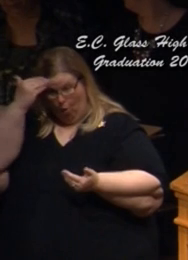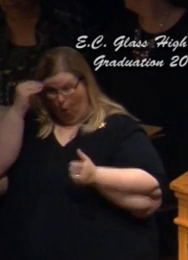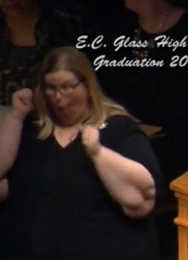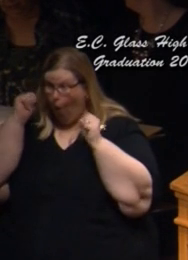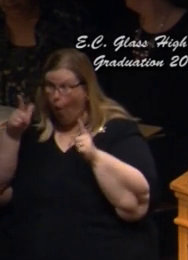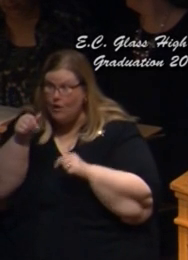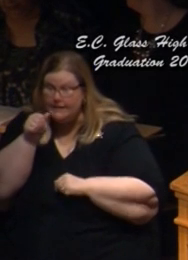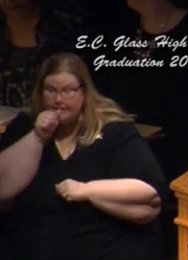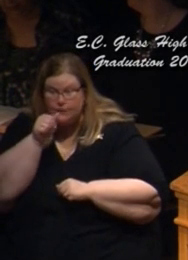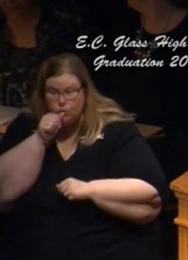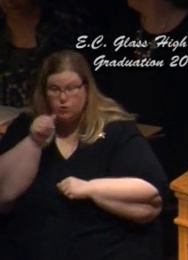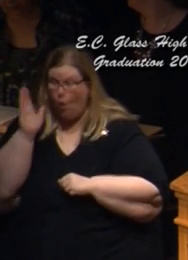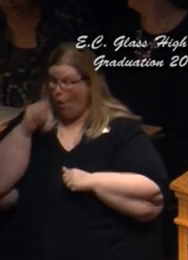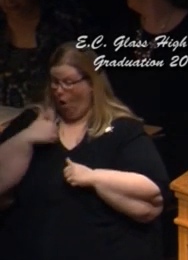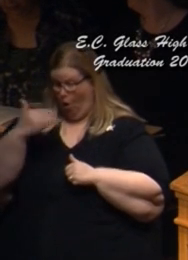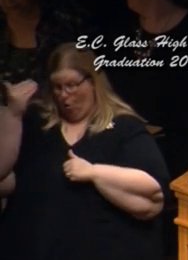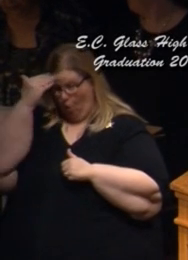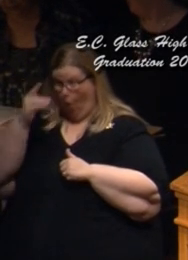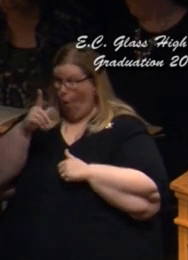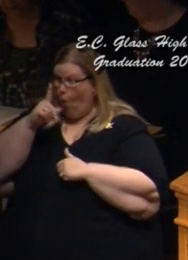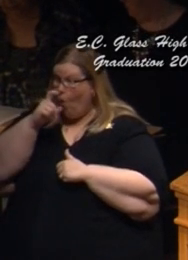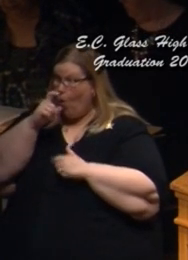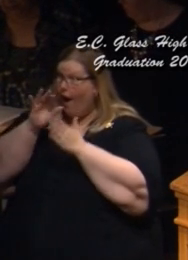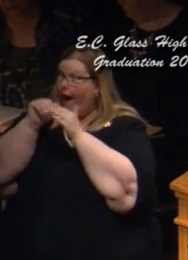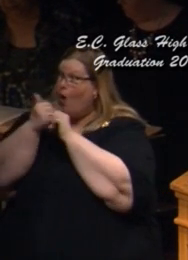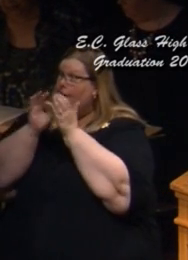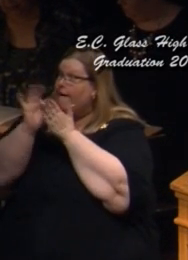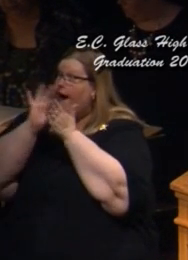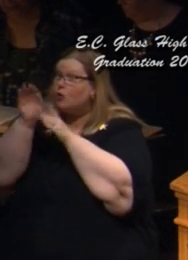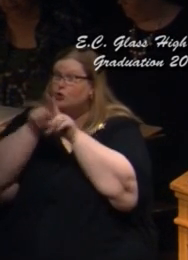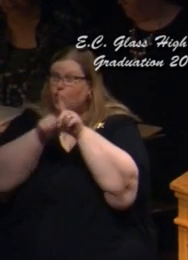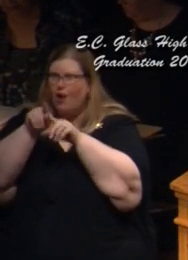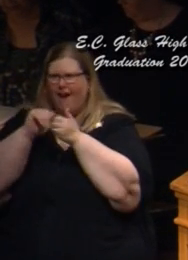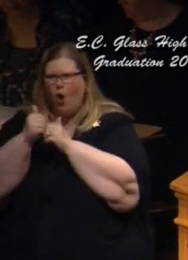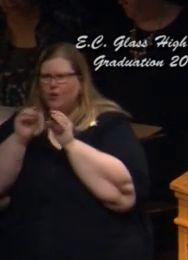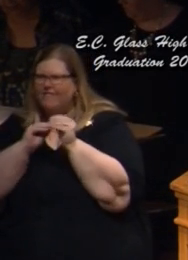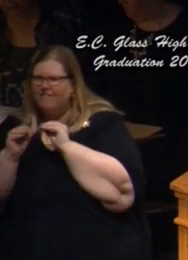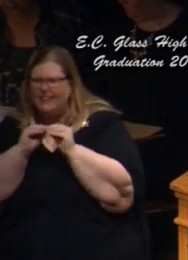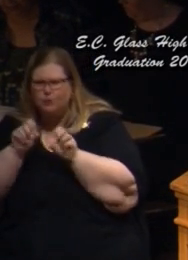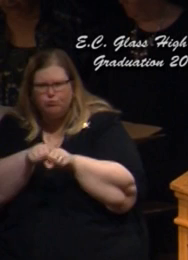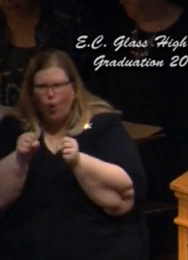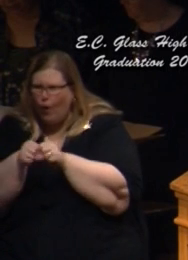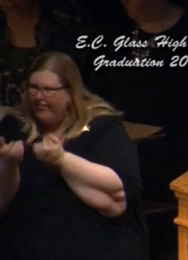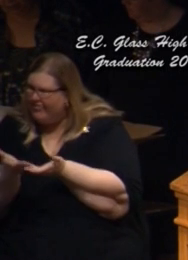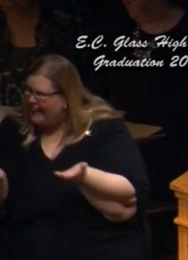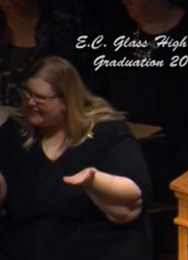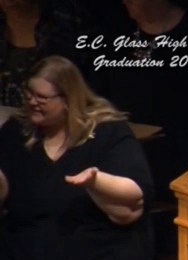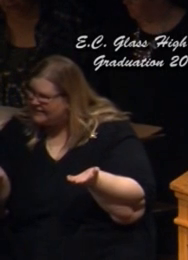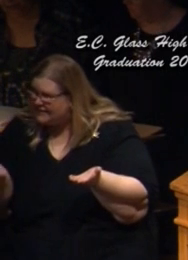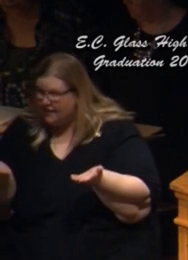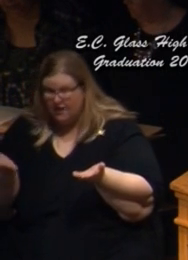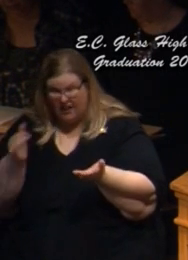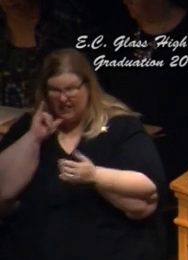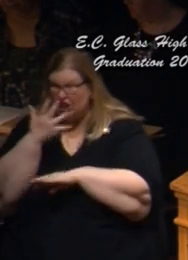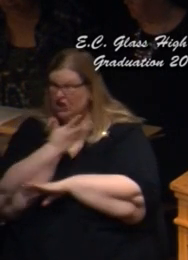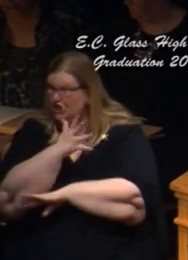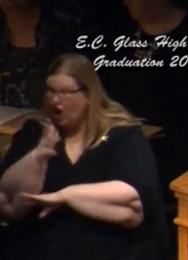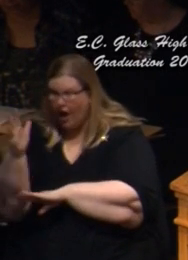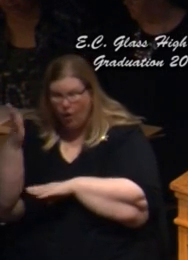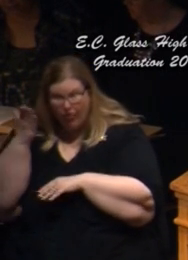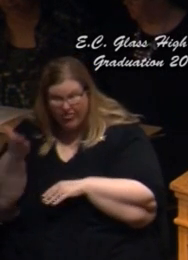the secrets? Will I know how to count the stars and how to fix the broken things? Is it a jungle